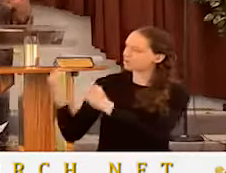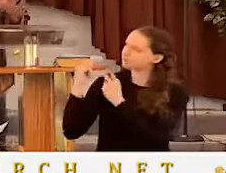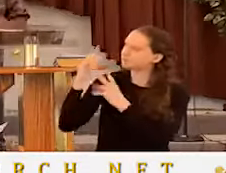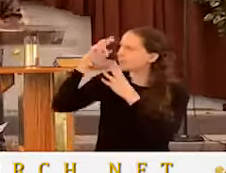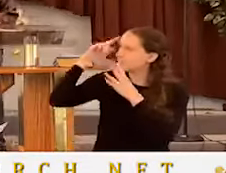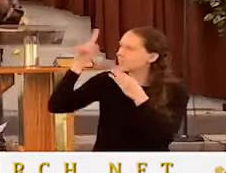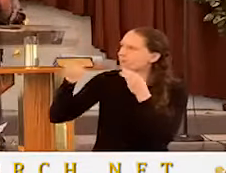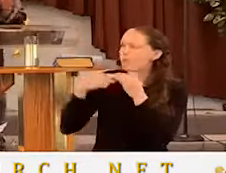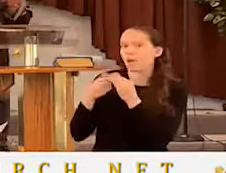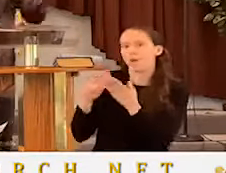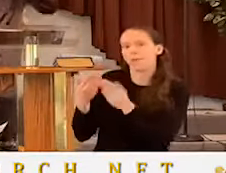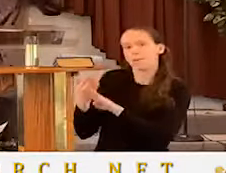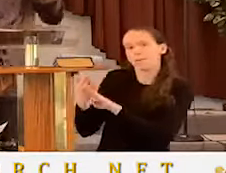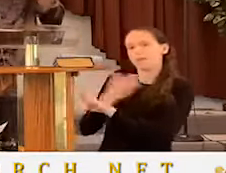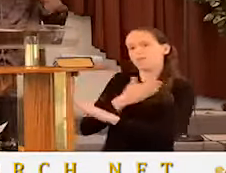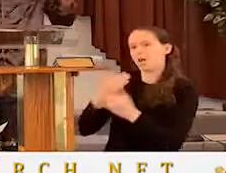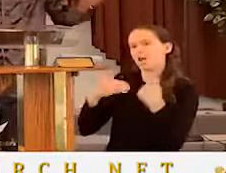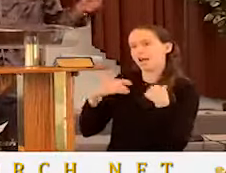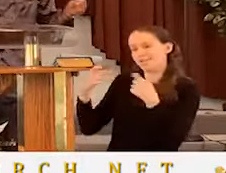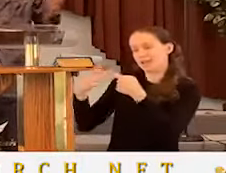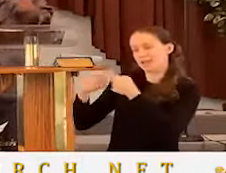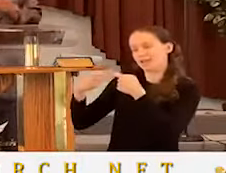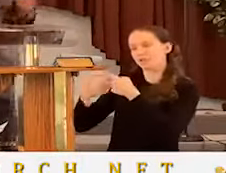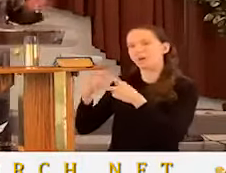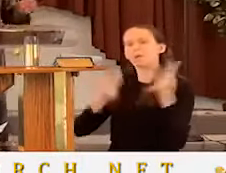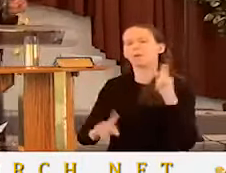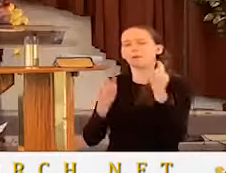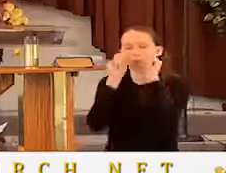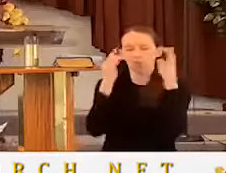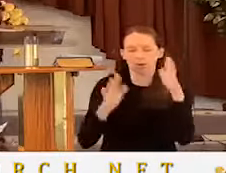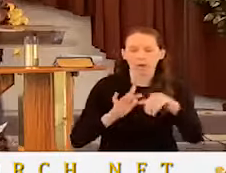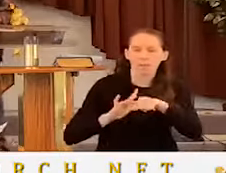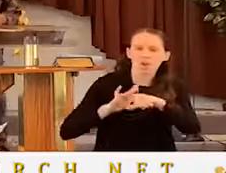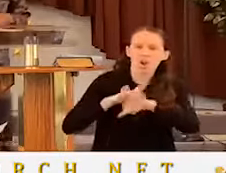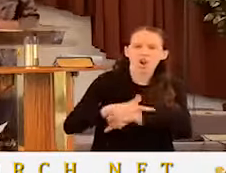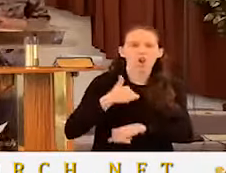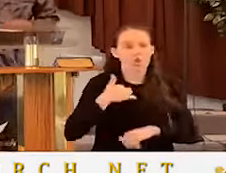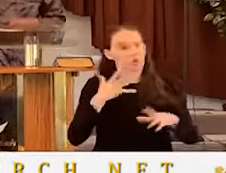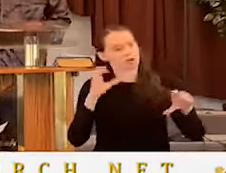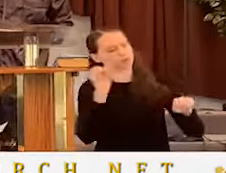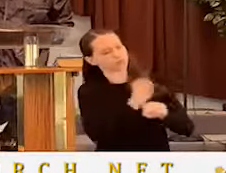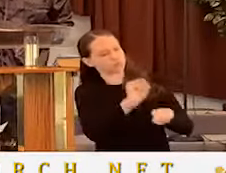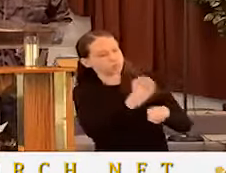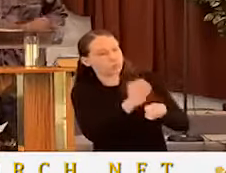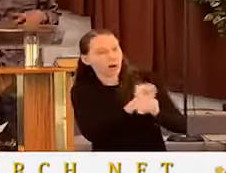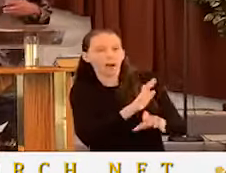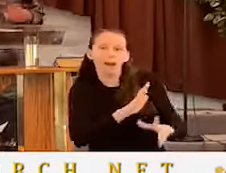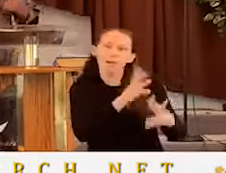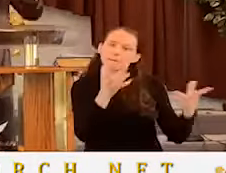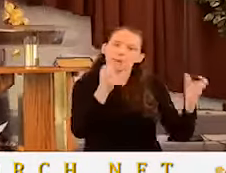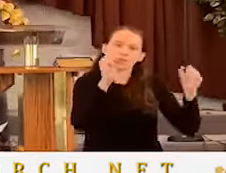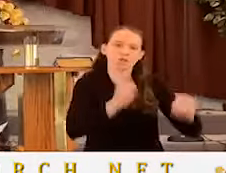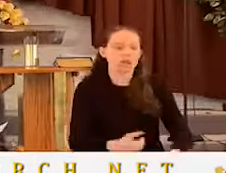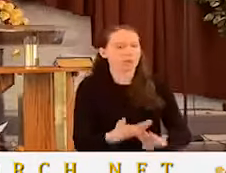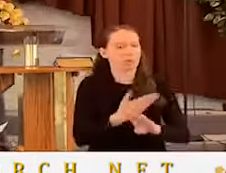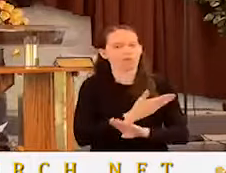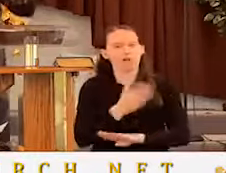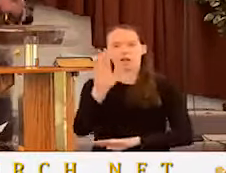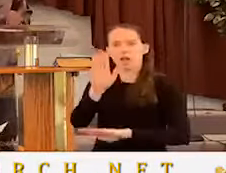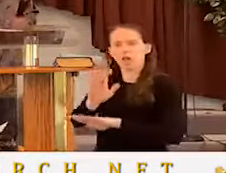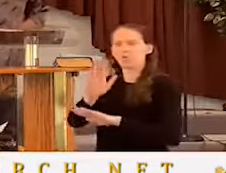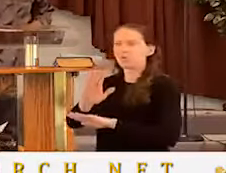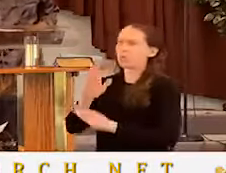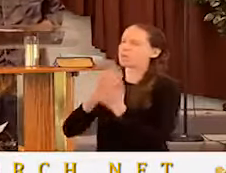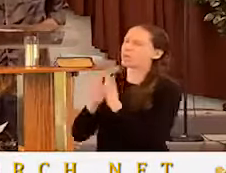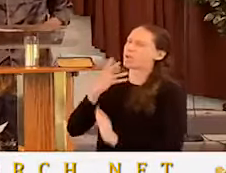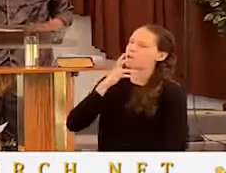Before there was electricity, people would get up early to accomplish as much as they possibly could before the afternoon